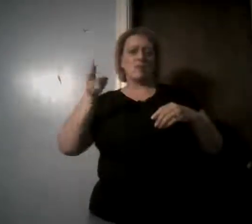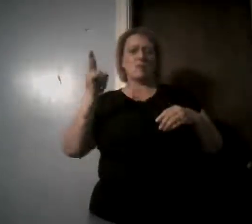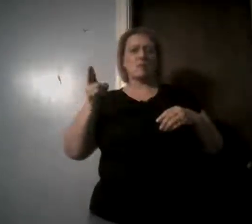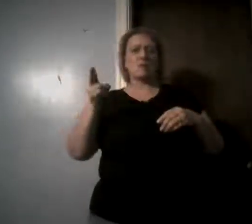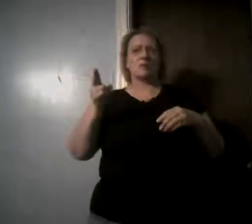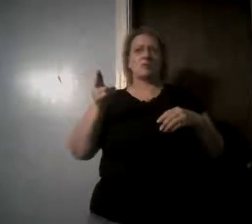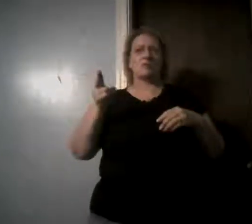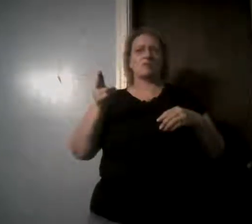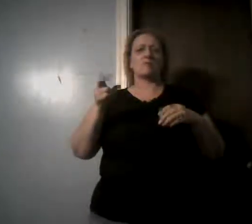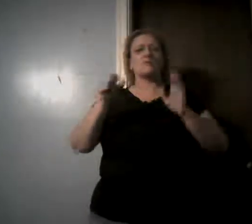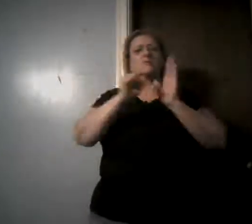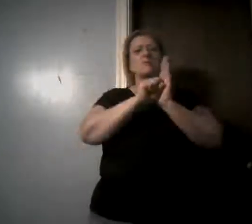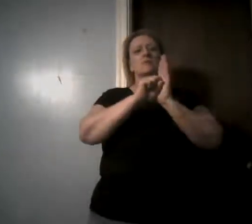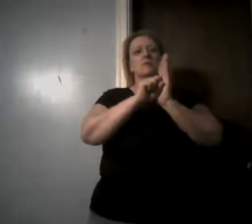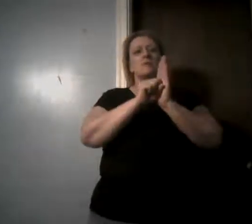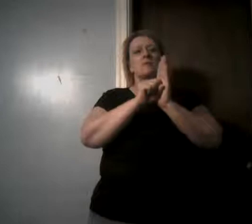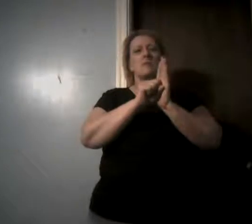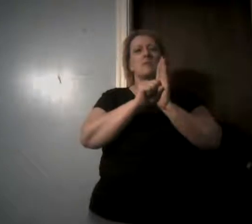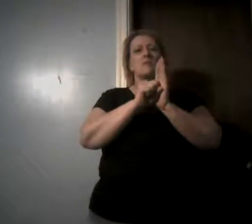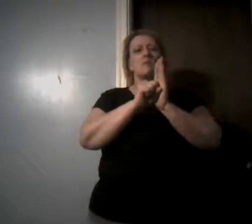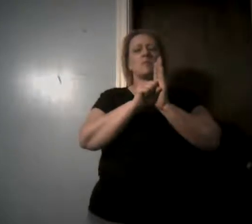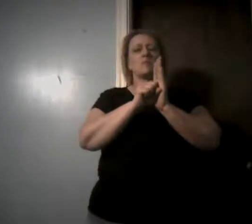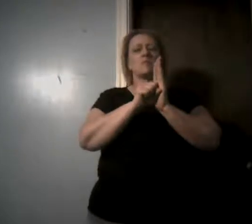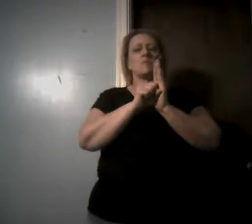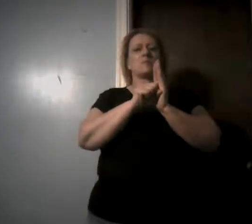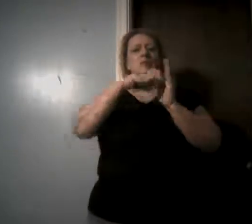Symptoms of acne may include whiteheads, blackheads, and pimples.